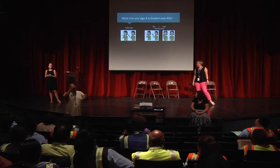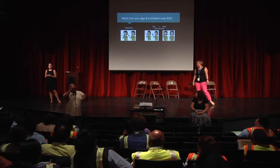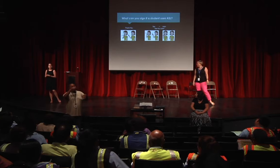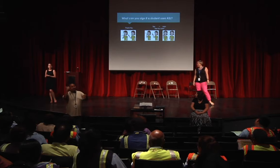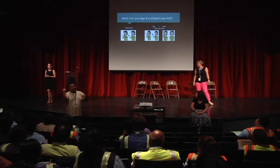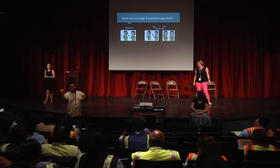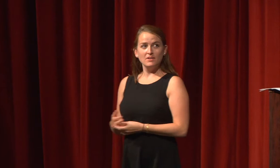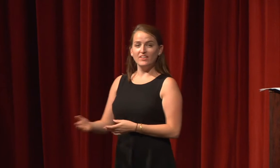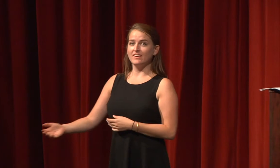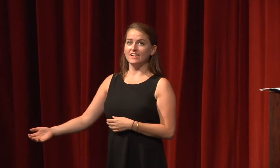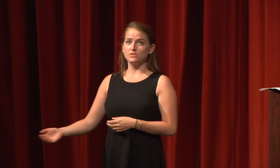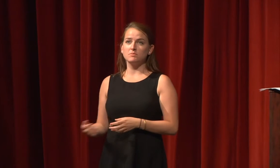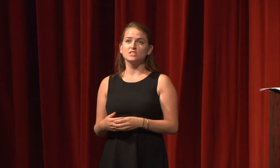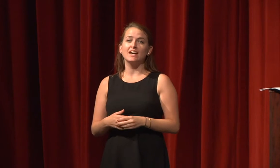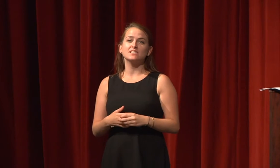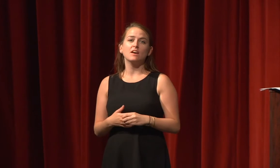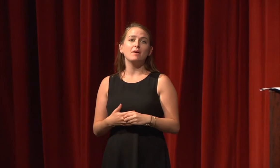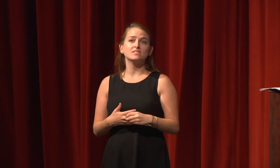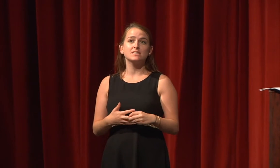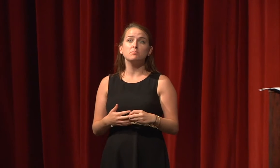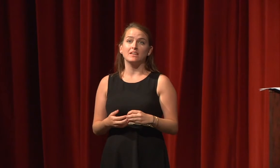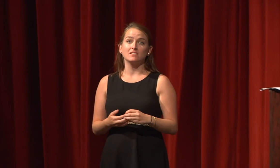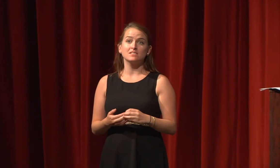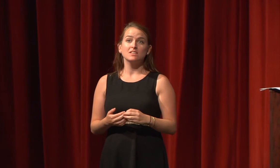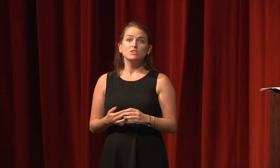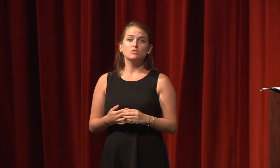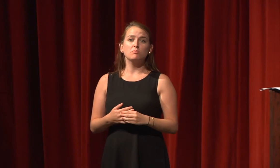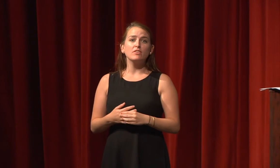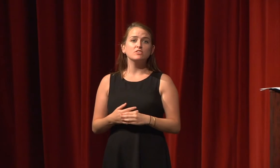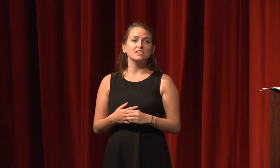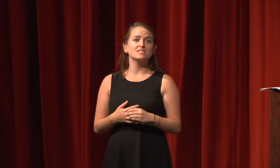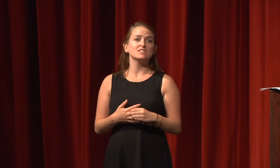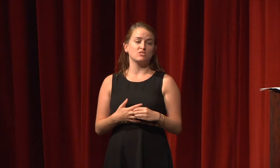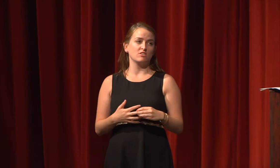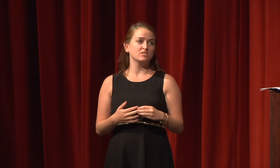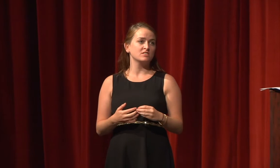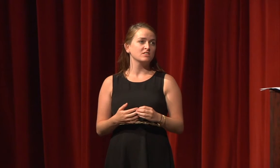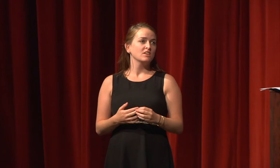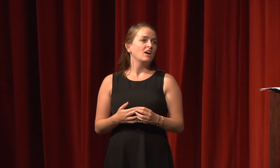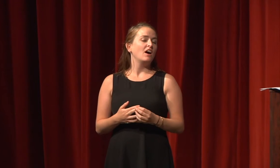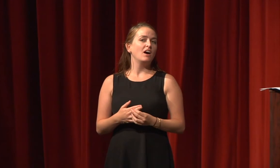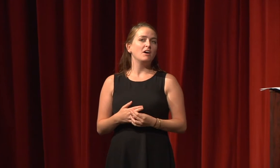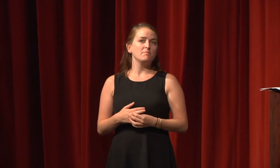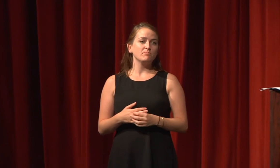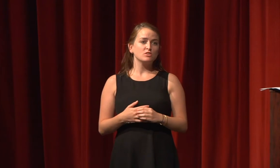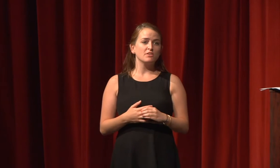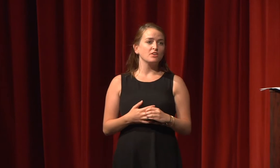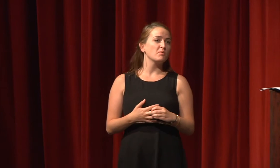This very nice woman just asked about siblings. So brothers and sisters. So if their